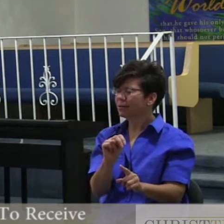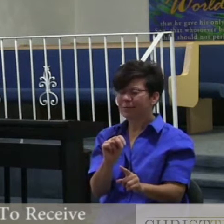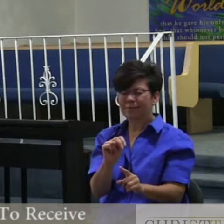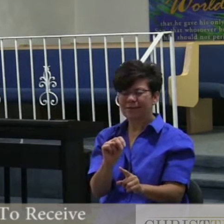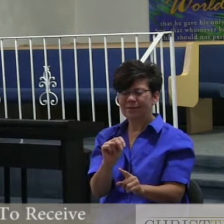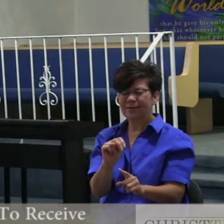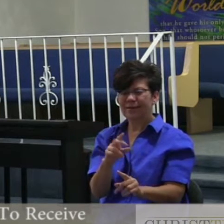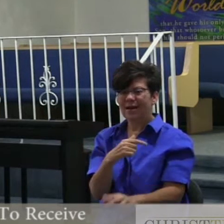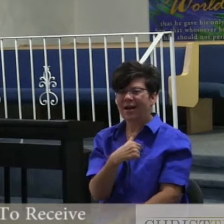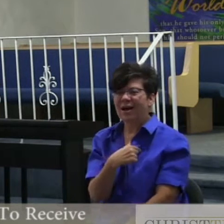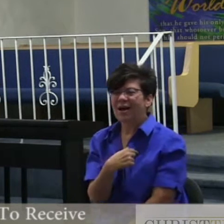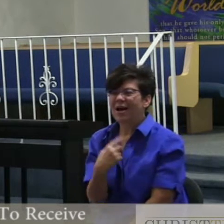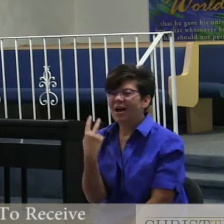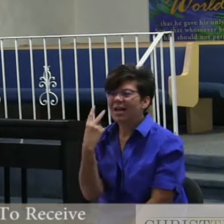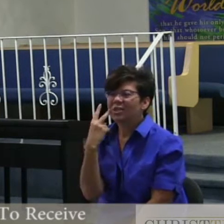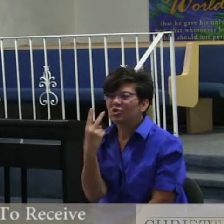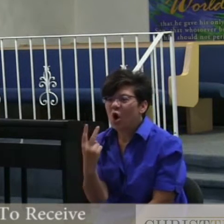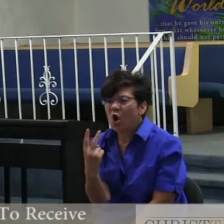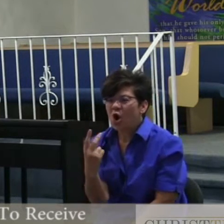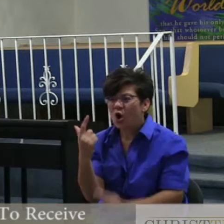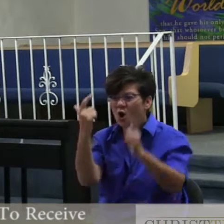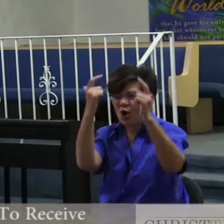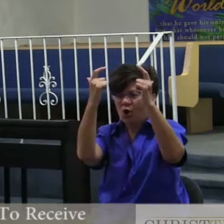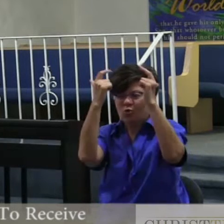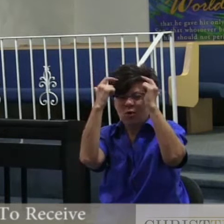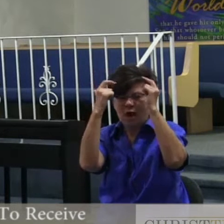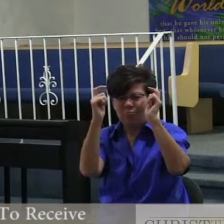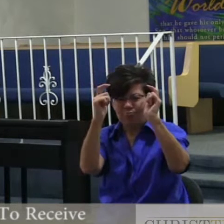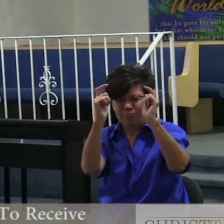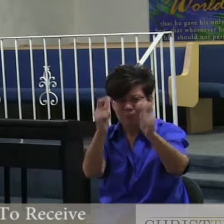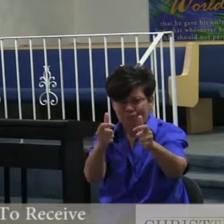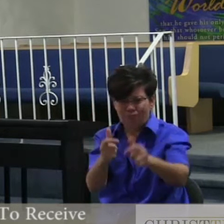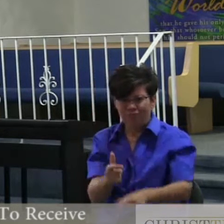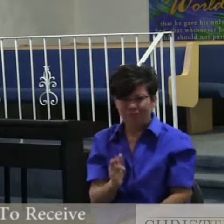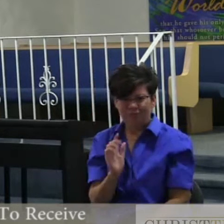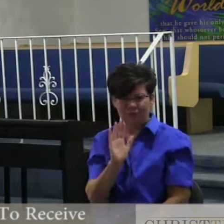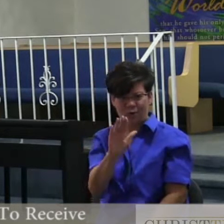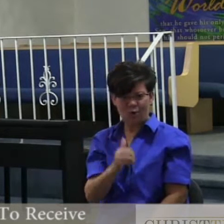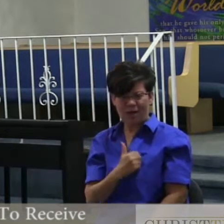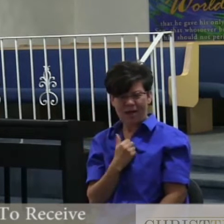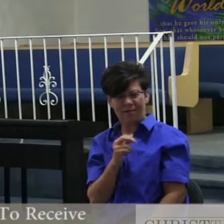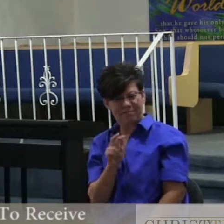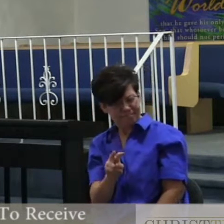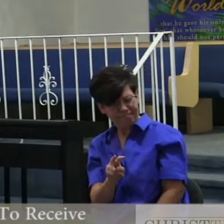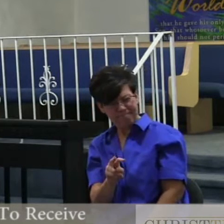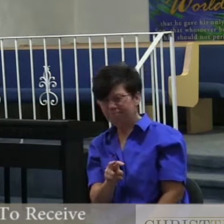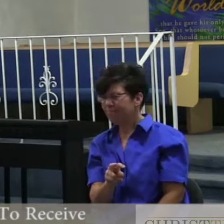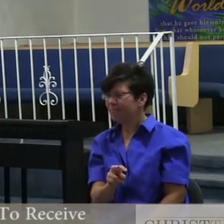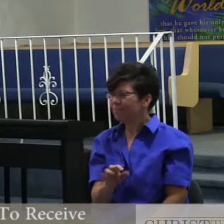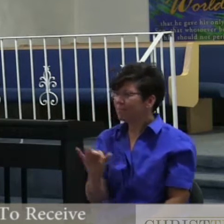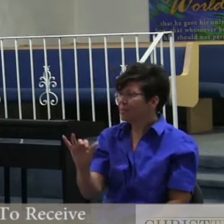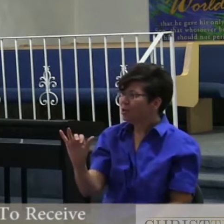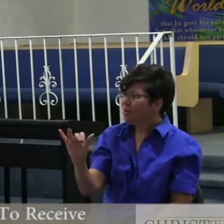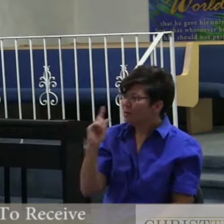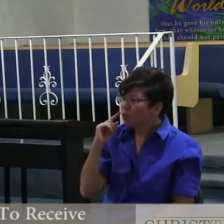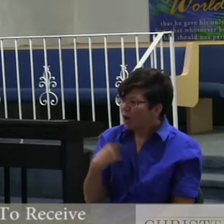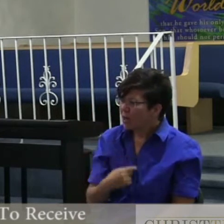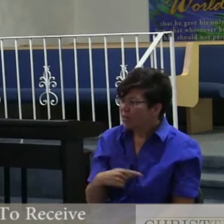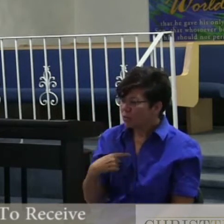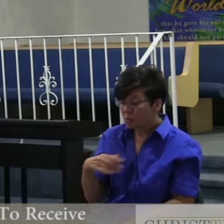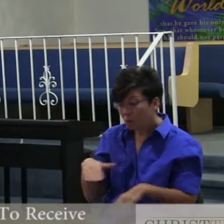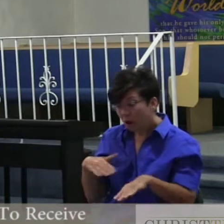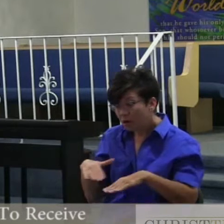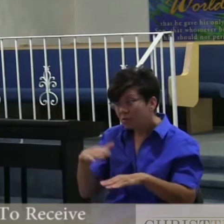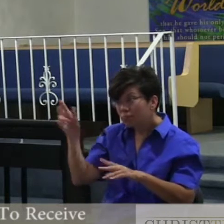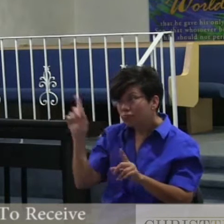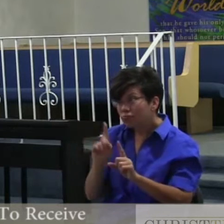Because I saw the crown of life in her. And that's the way it's supposed to be with us when we walk with